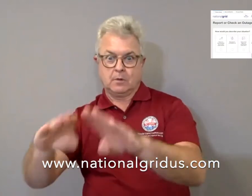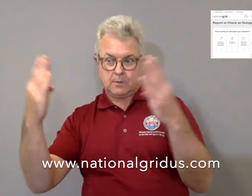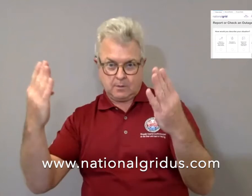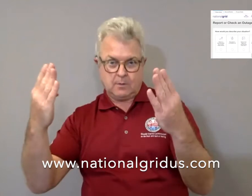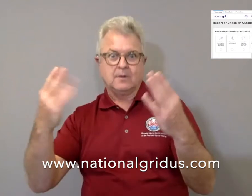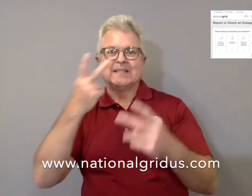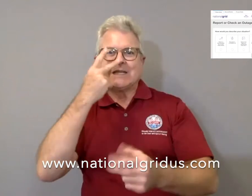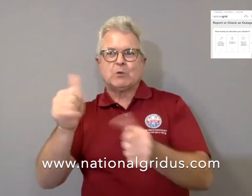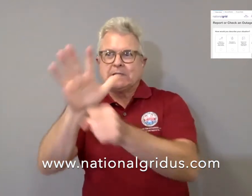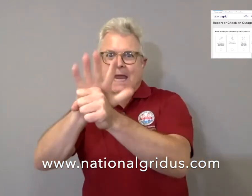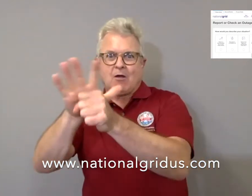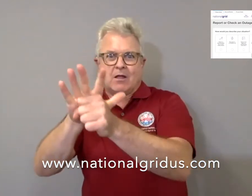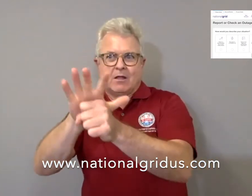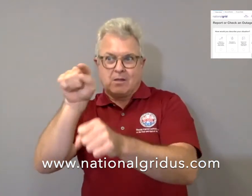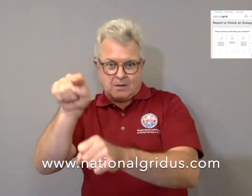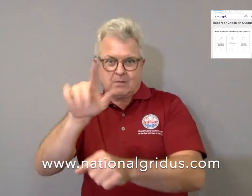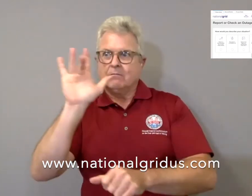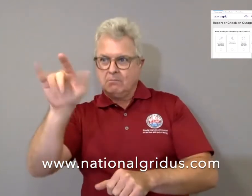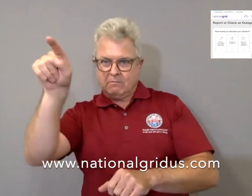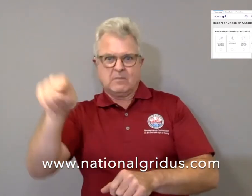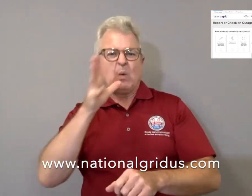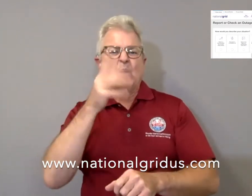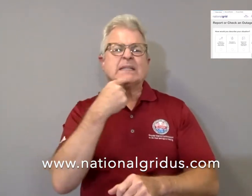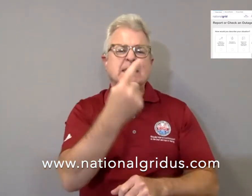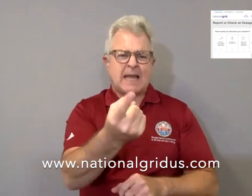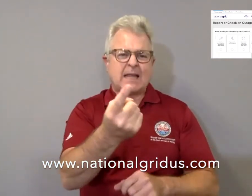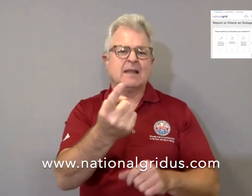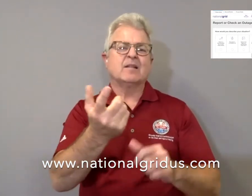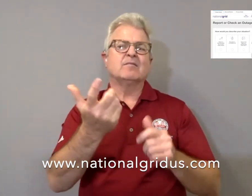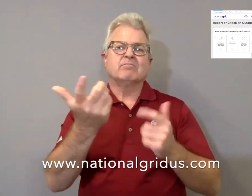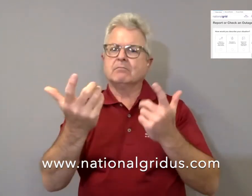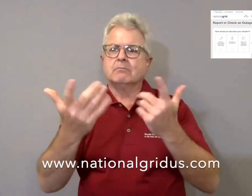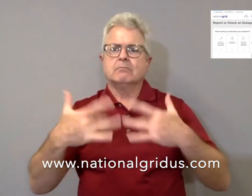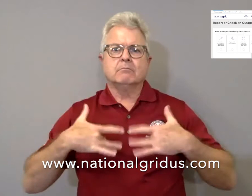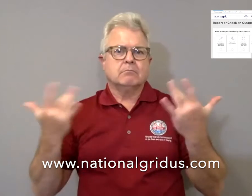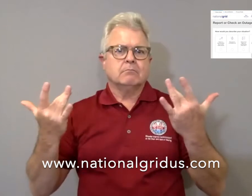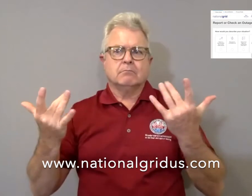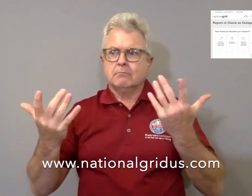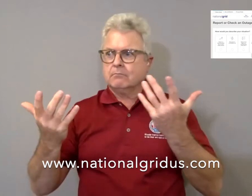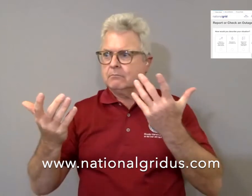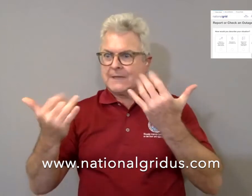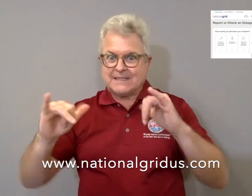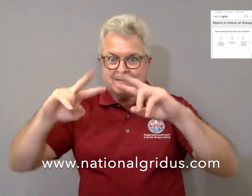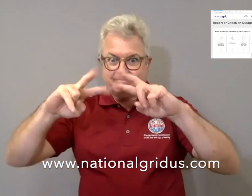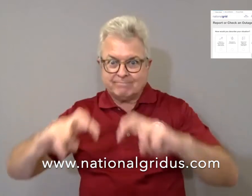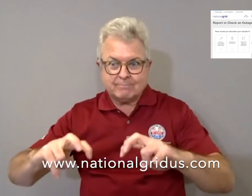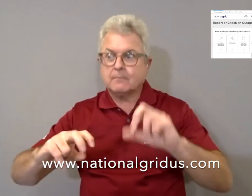and look at their outage report and see where you are located in your area. And it should give you